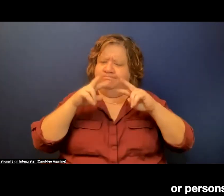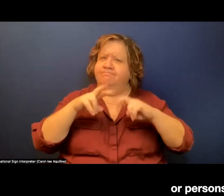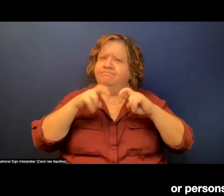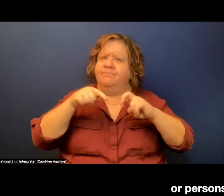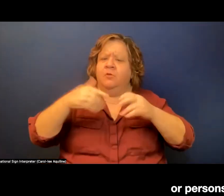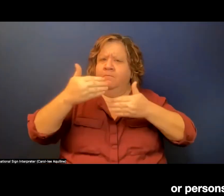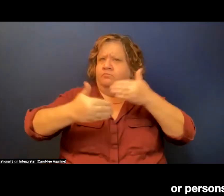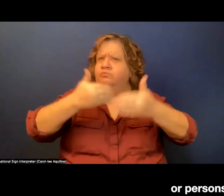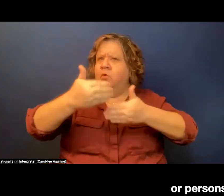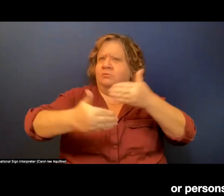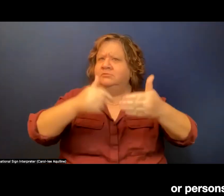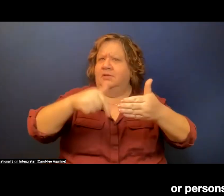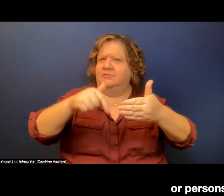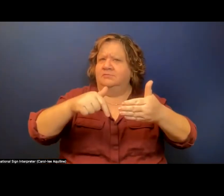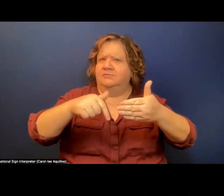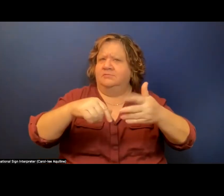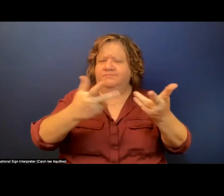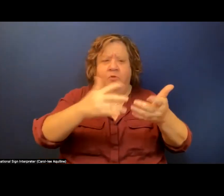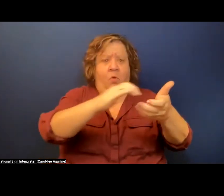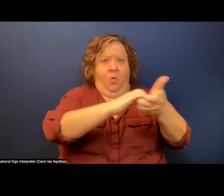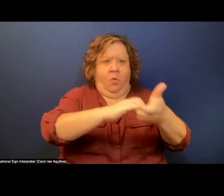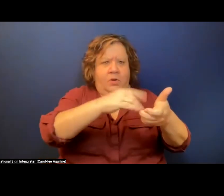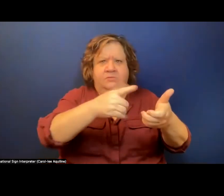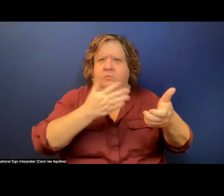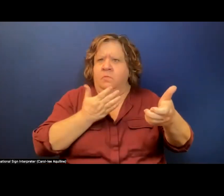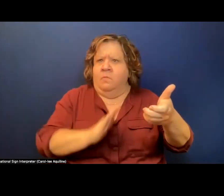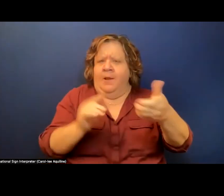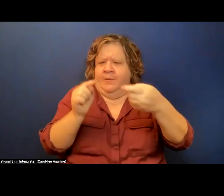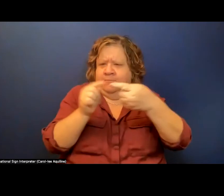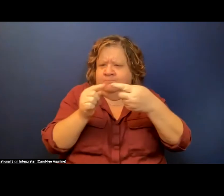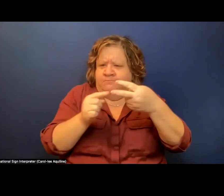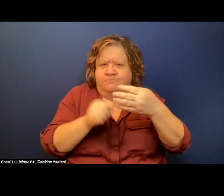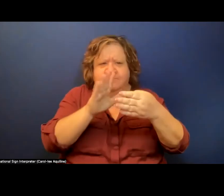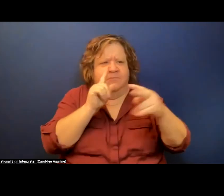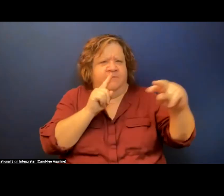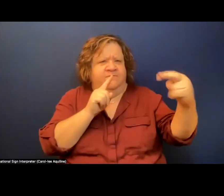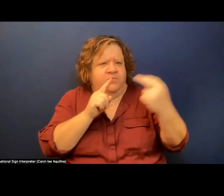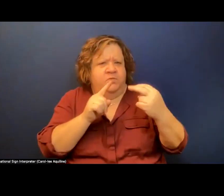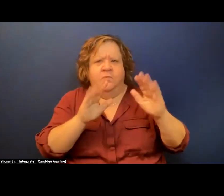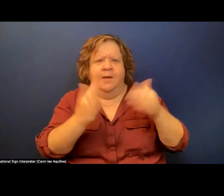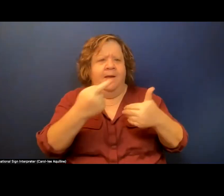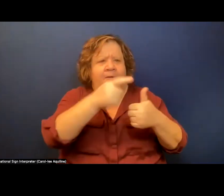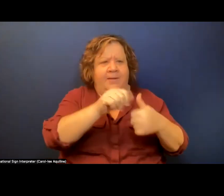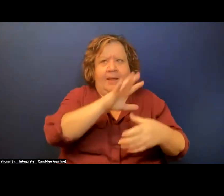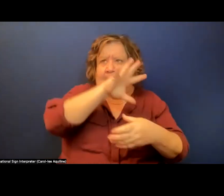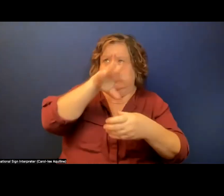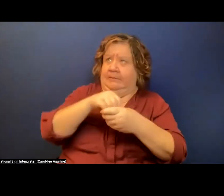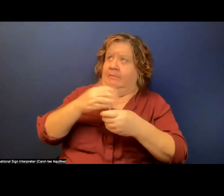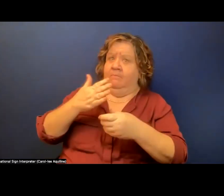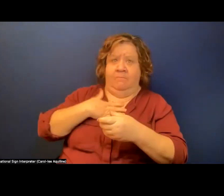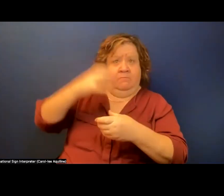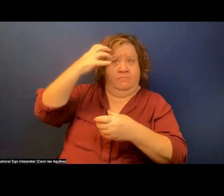with disabilities in the national commitment for effective implementation, and also looking